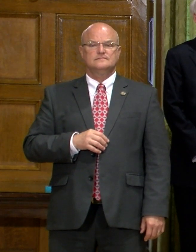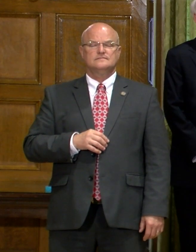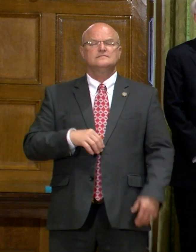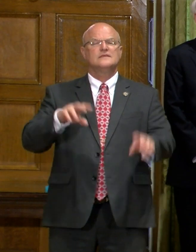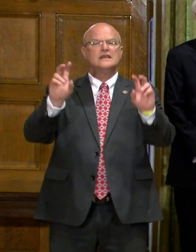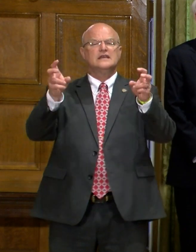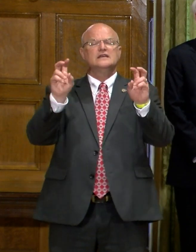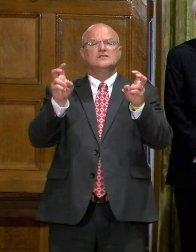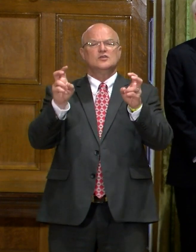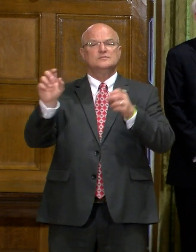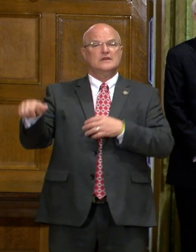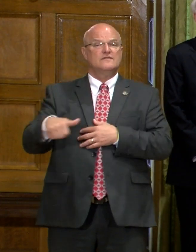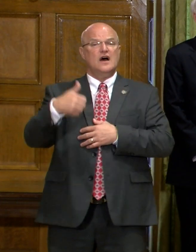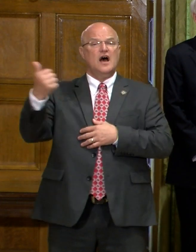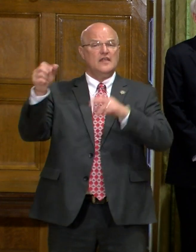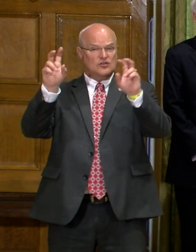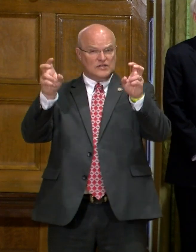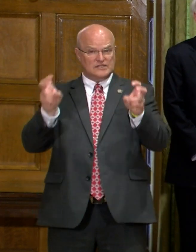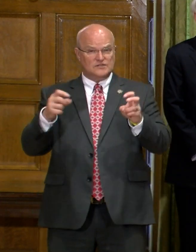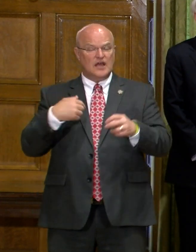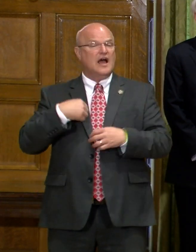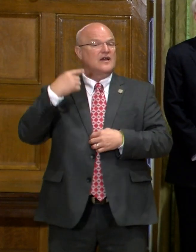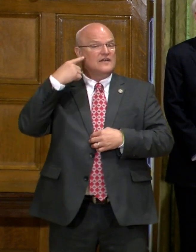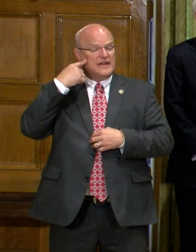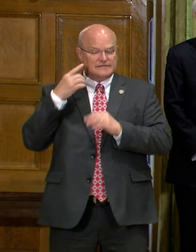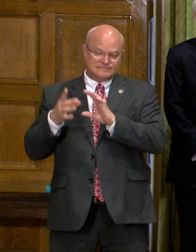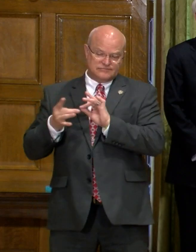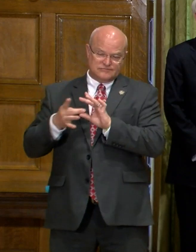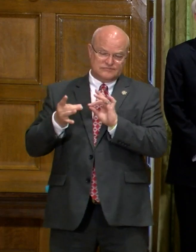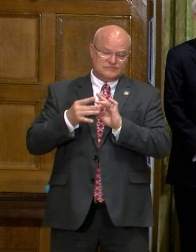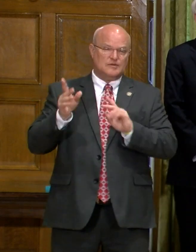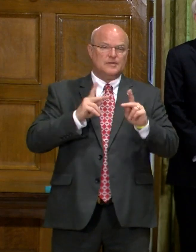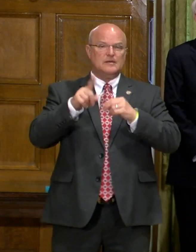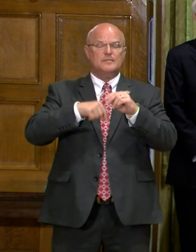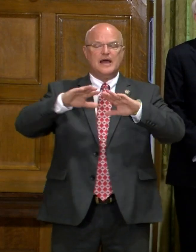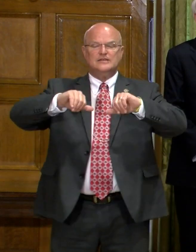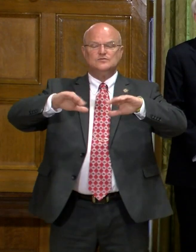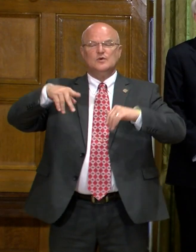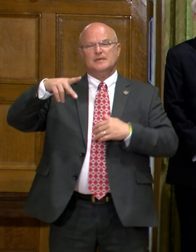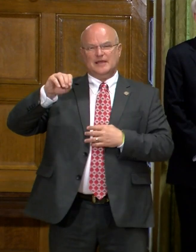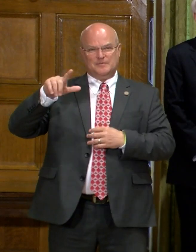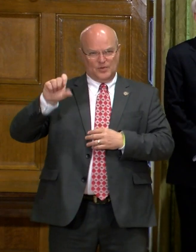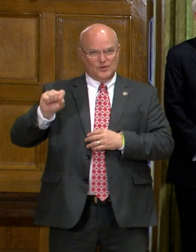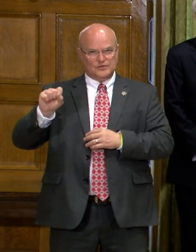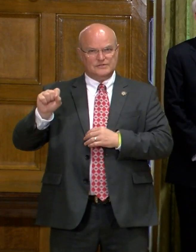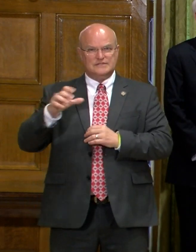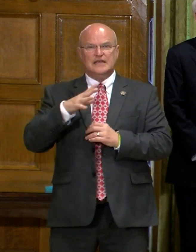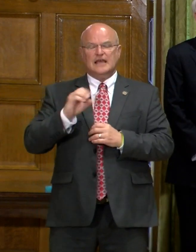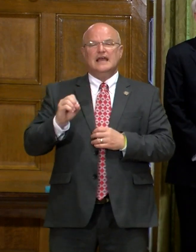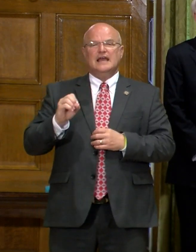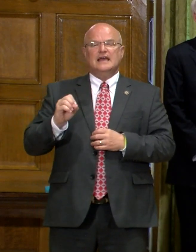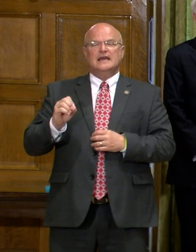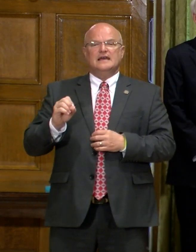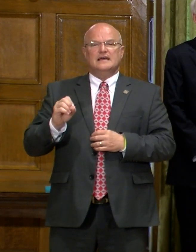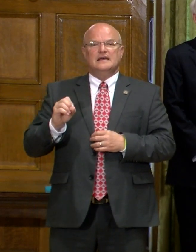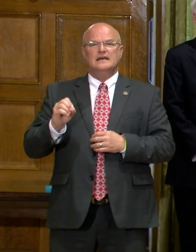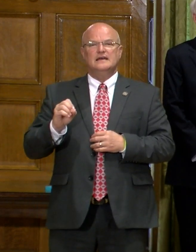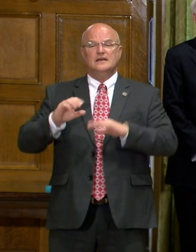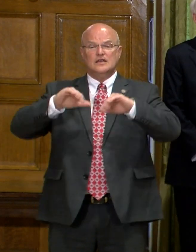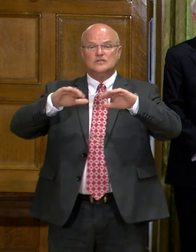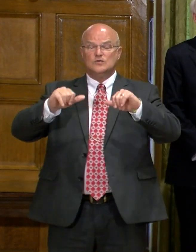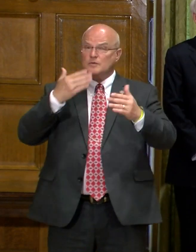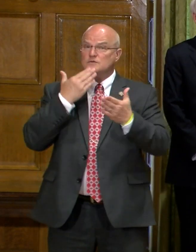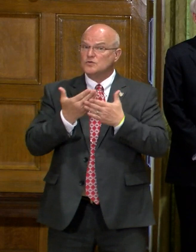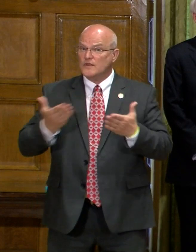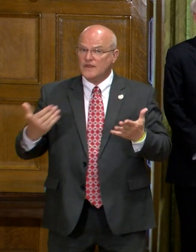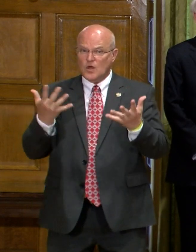In terms of other issues, I've been hearing a lot from folks about swimming pools. And swimming